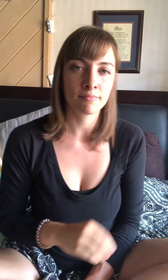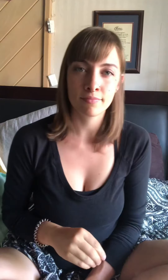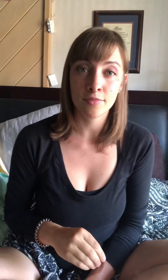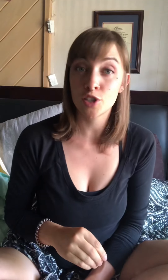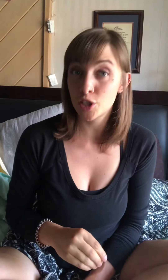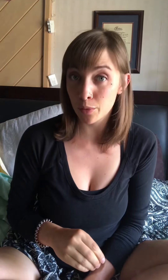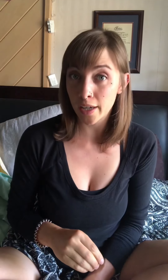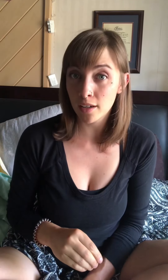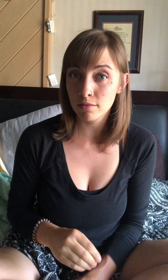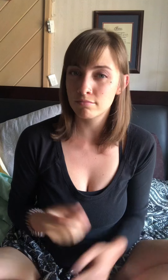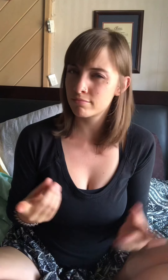Doing.